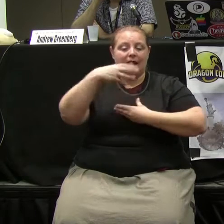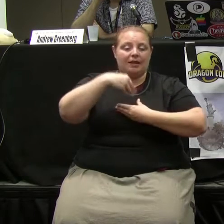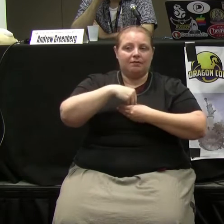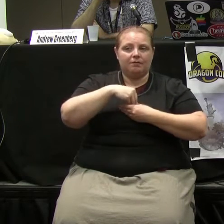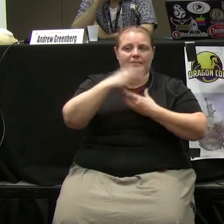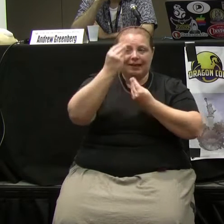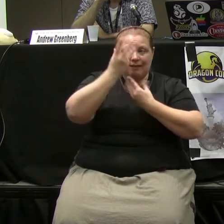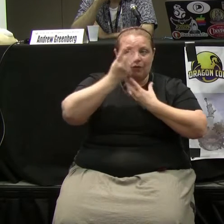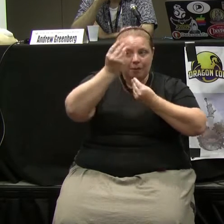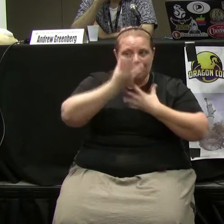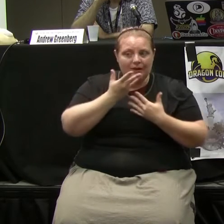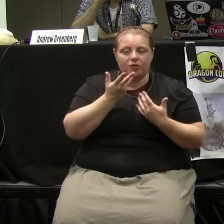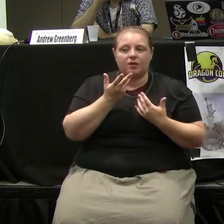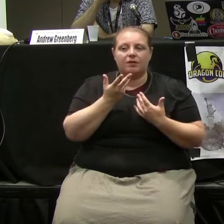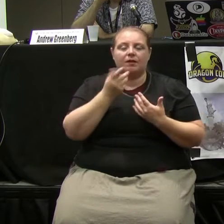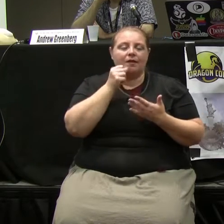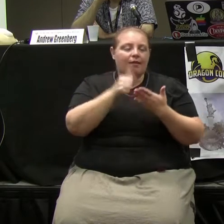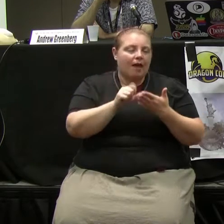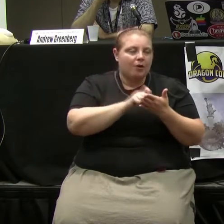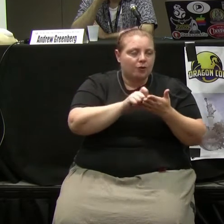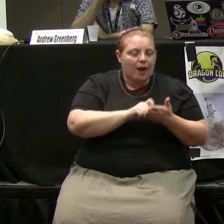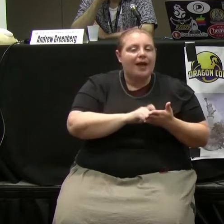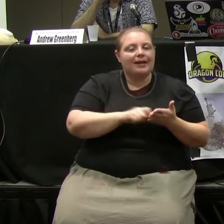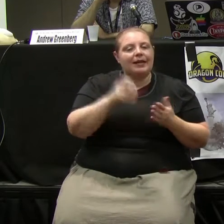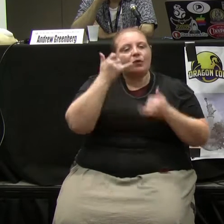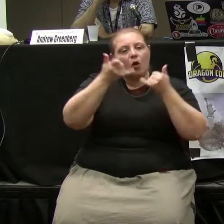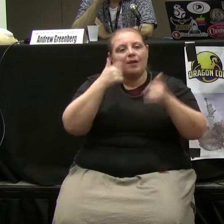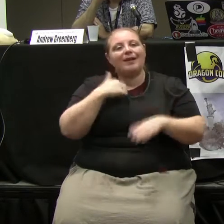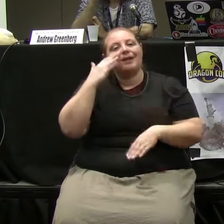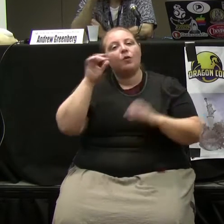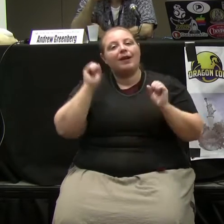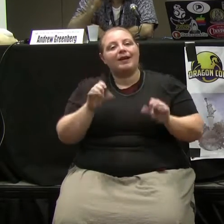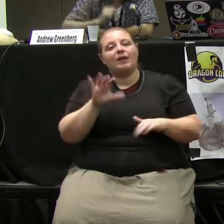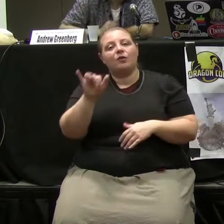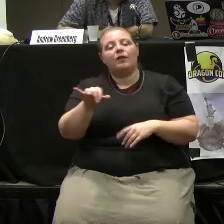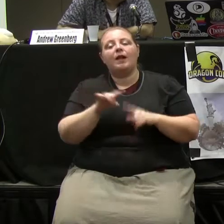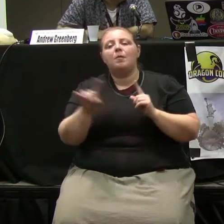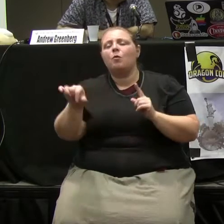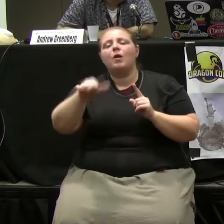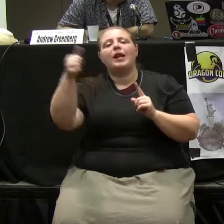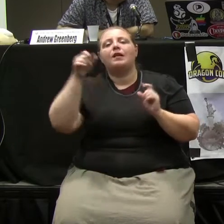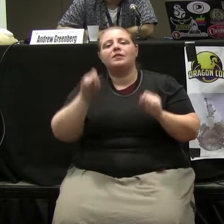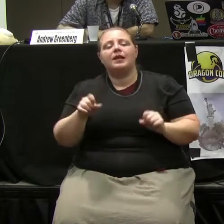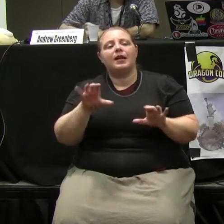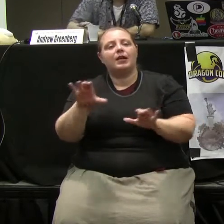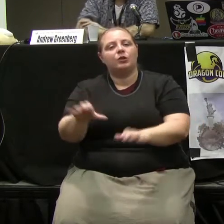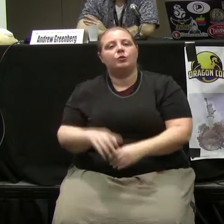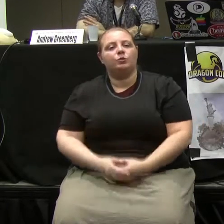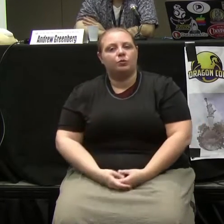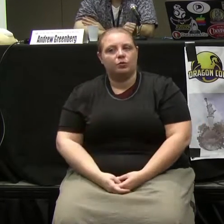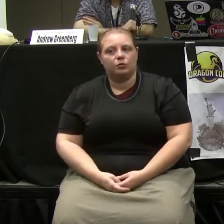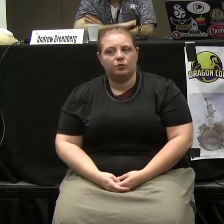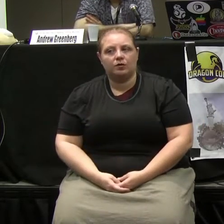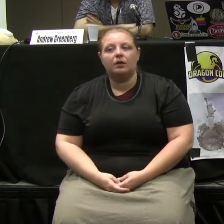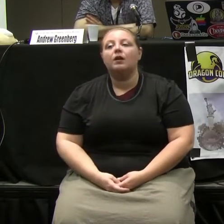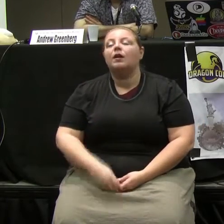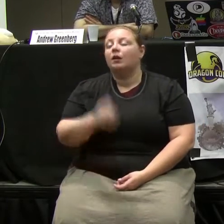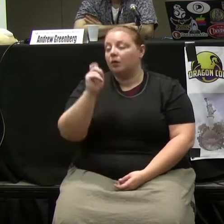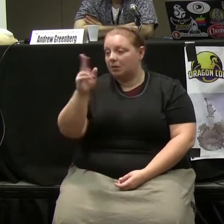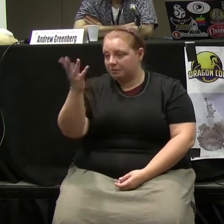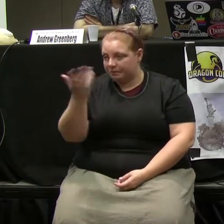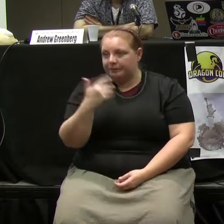like letter writing or calling or some of those more effective endeavors? So when I first was